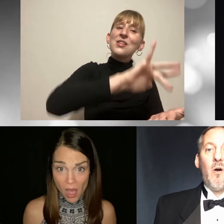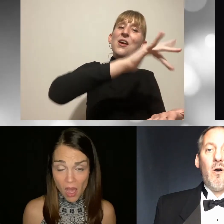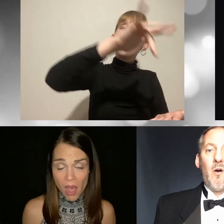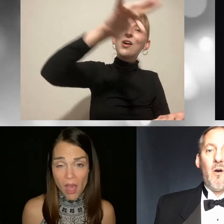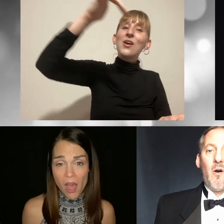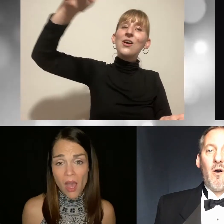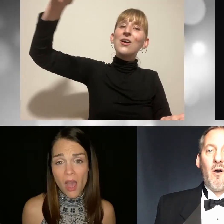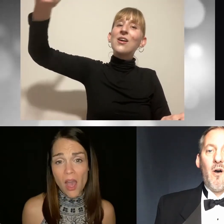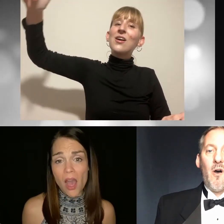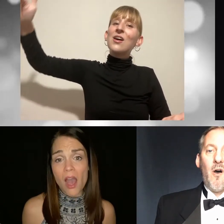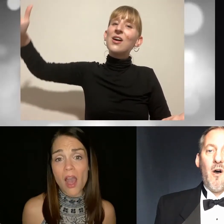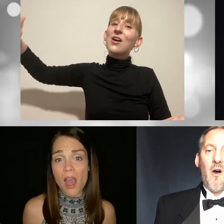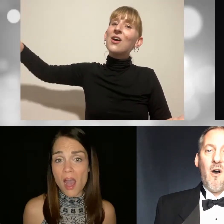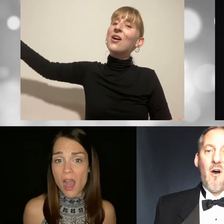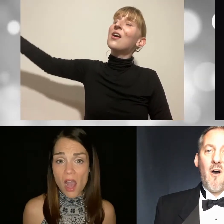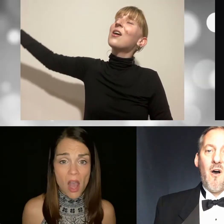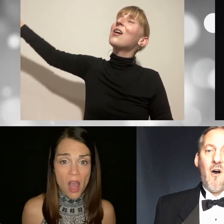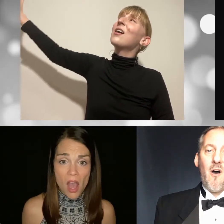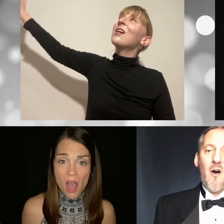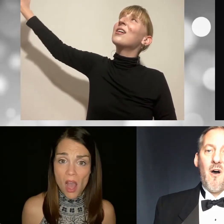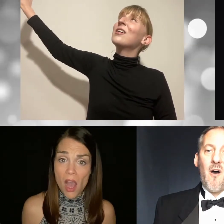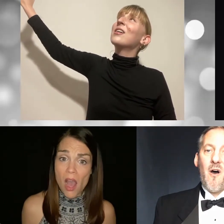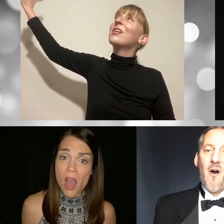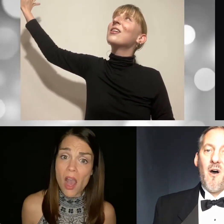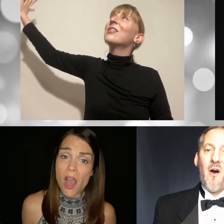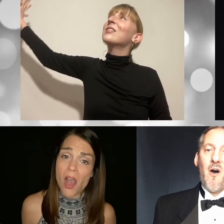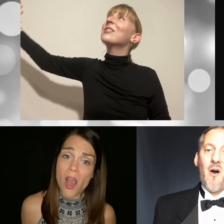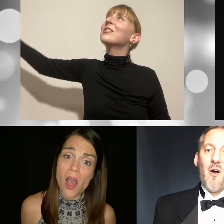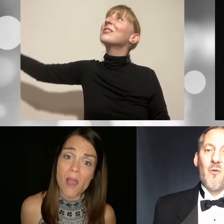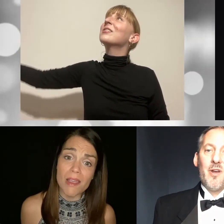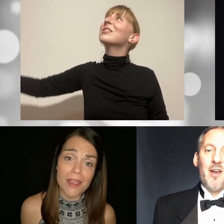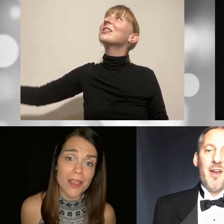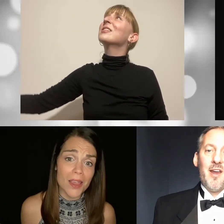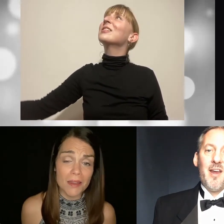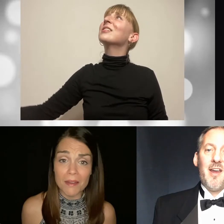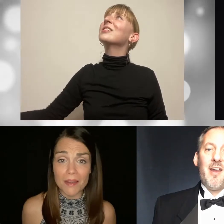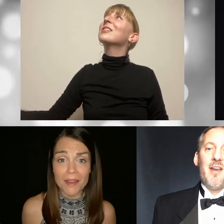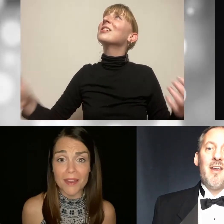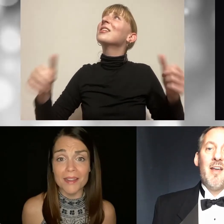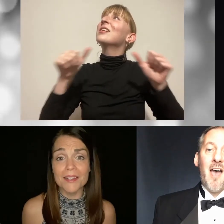glory